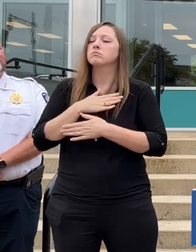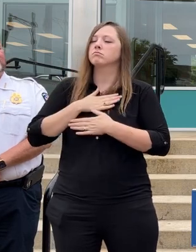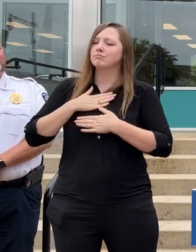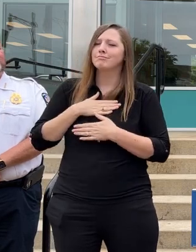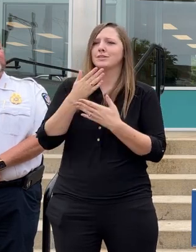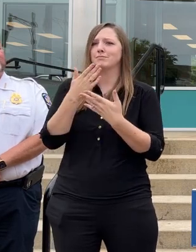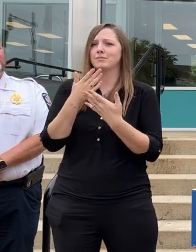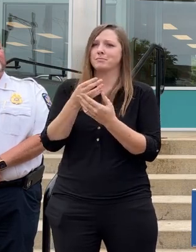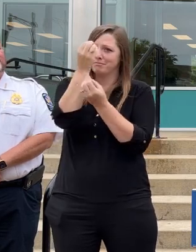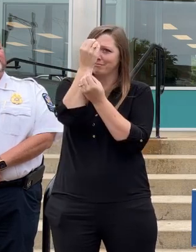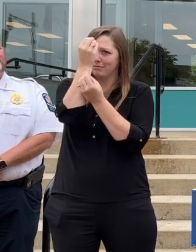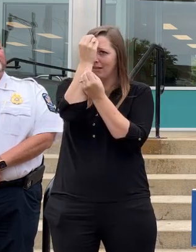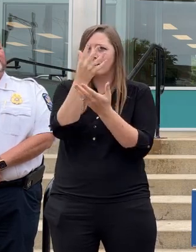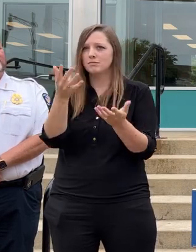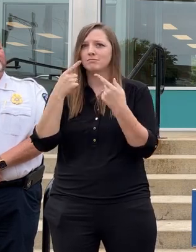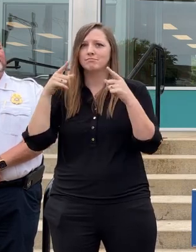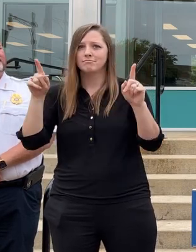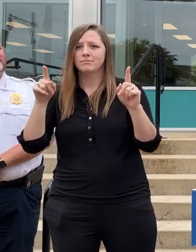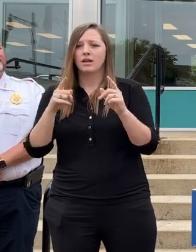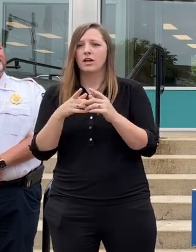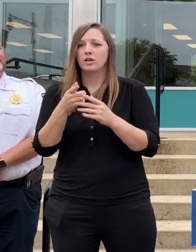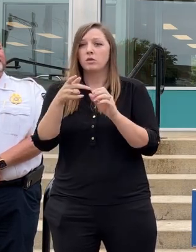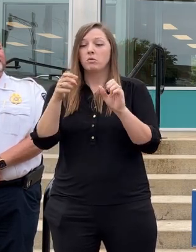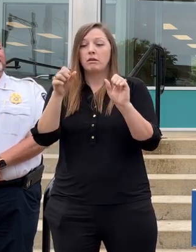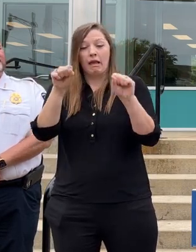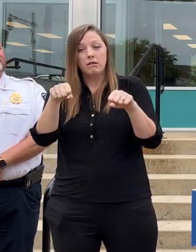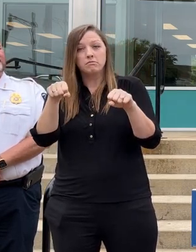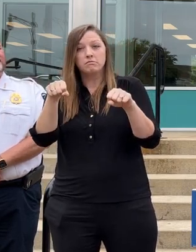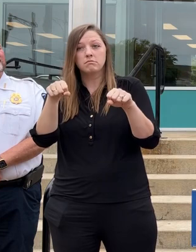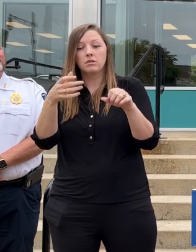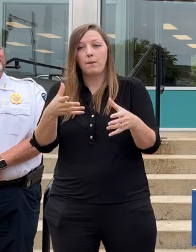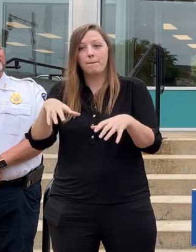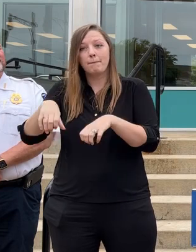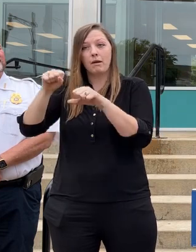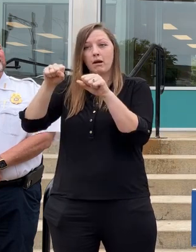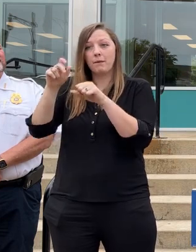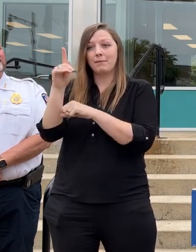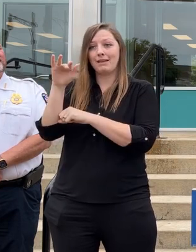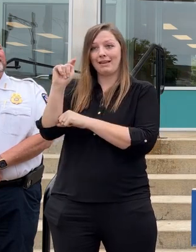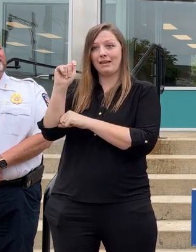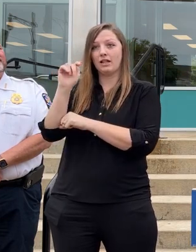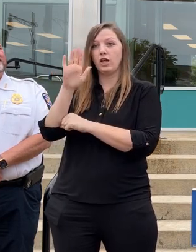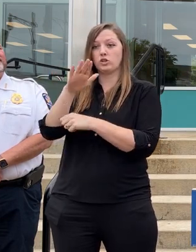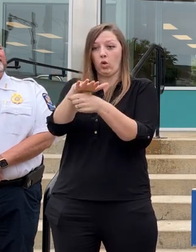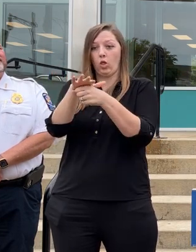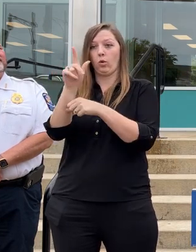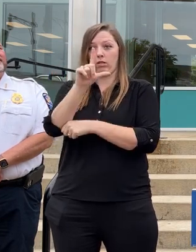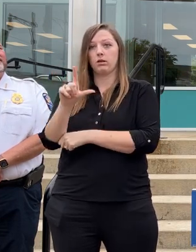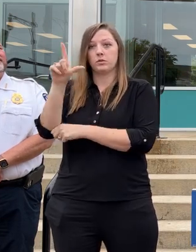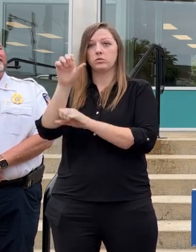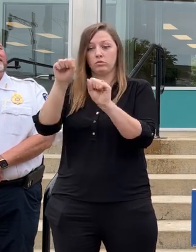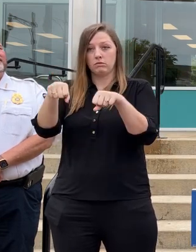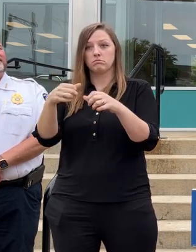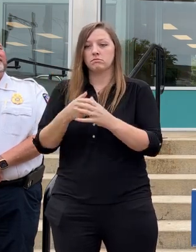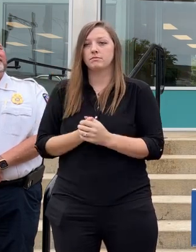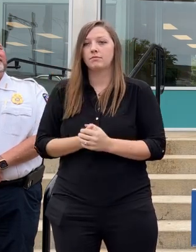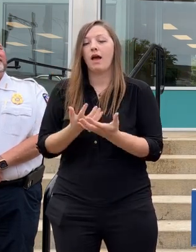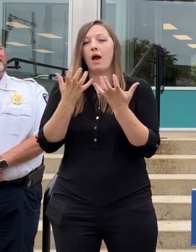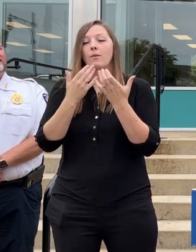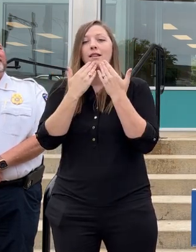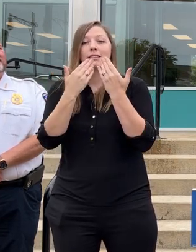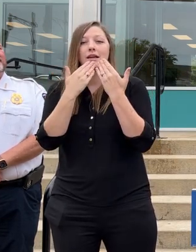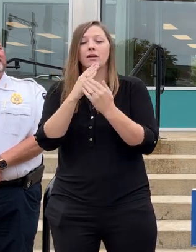announce that you will be able to pick up emergency preparedness kits at your local library. So I want to thank